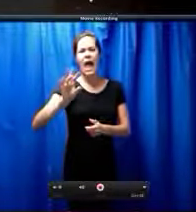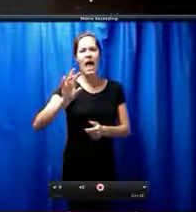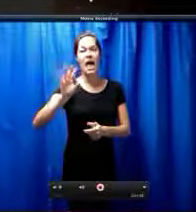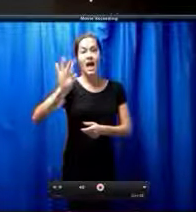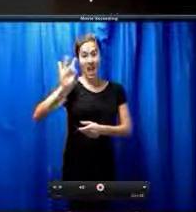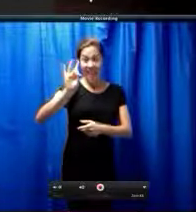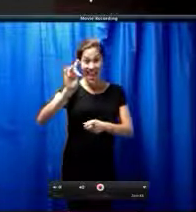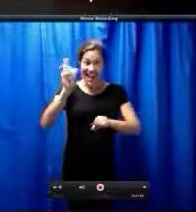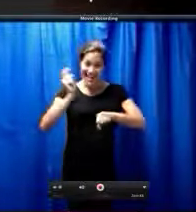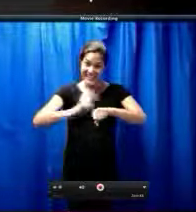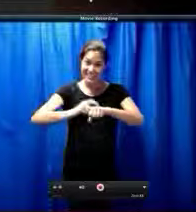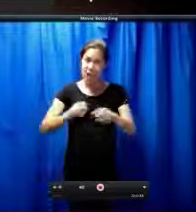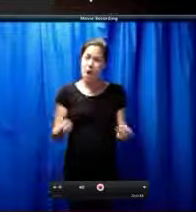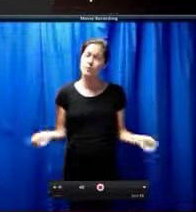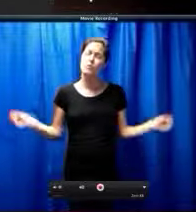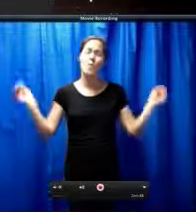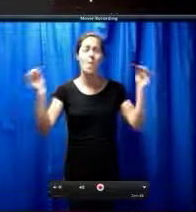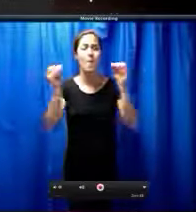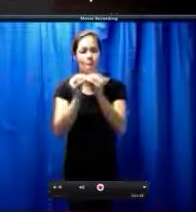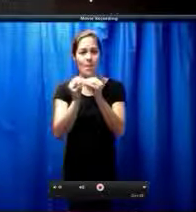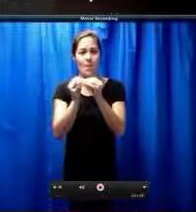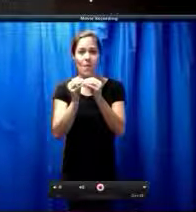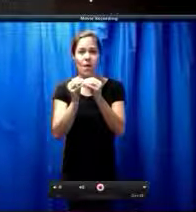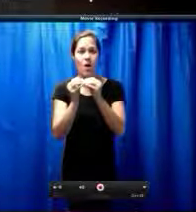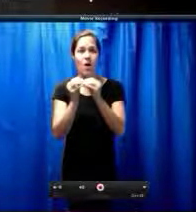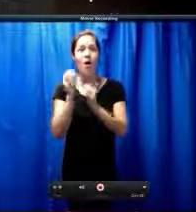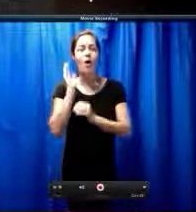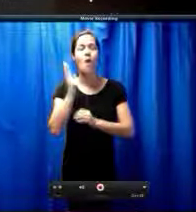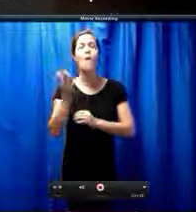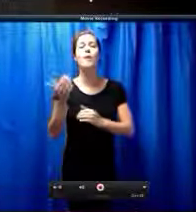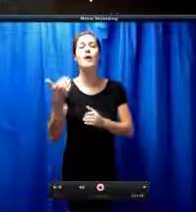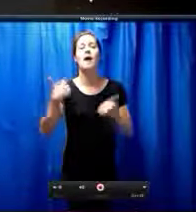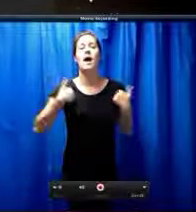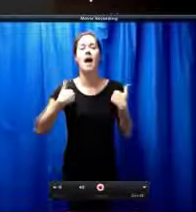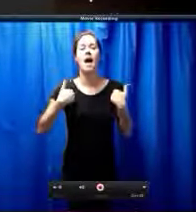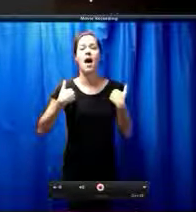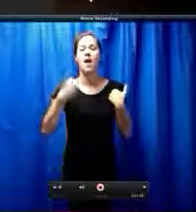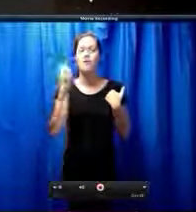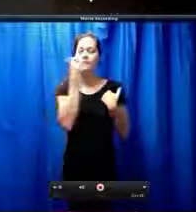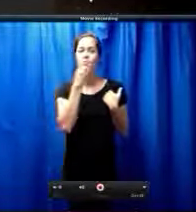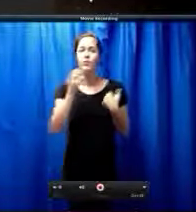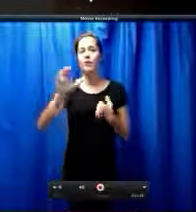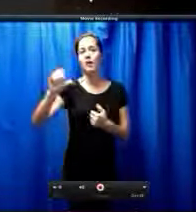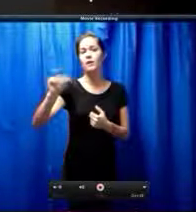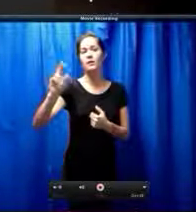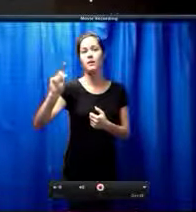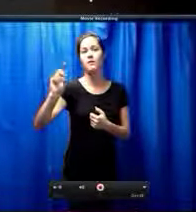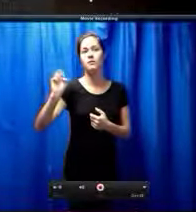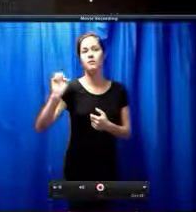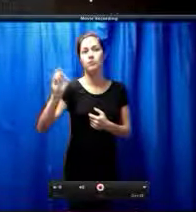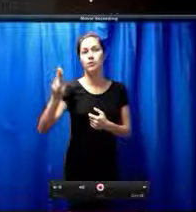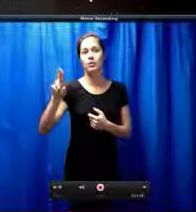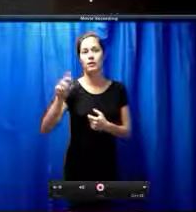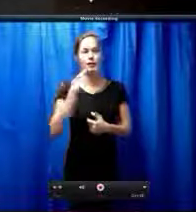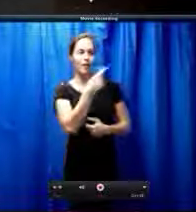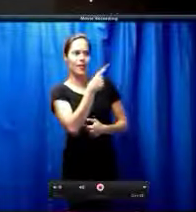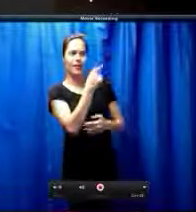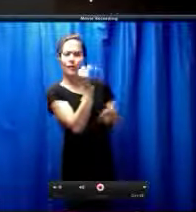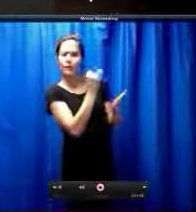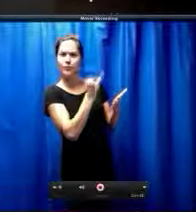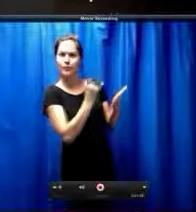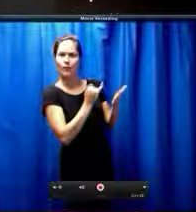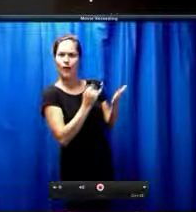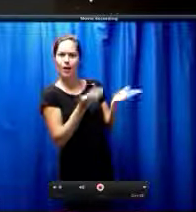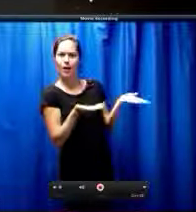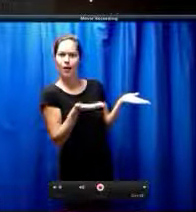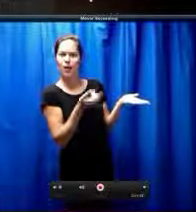about, okay? And here's one of those things. I like this little cartoon because everybody thinks, oh my gosh, I'm not going to get it, blah, blah,